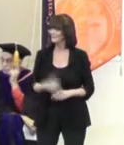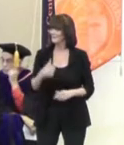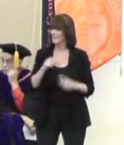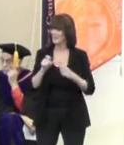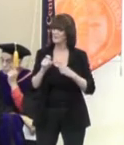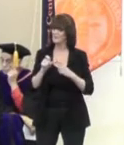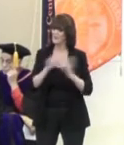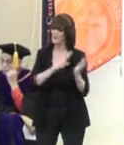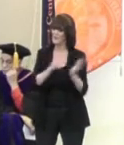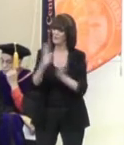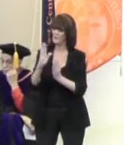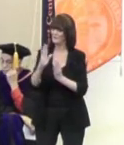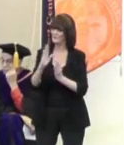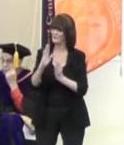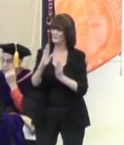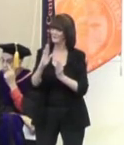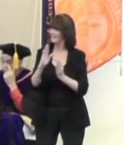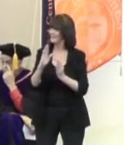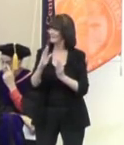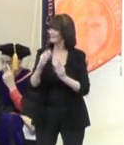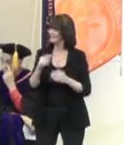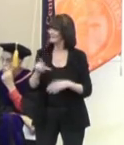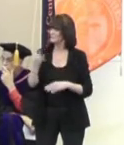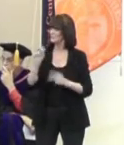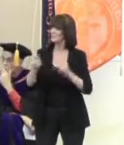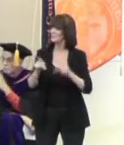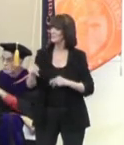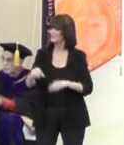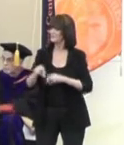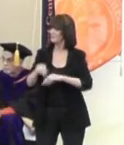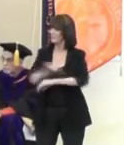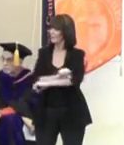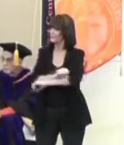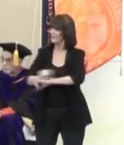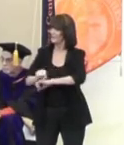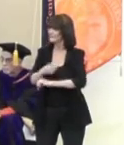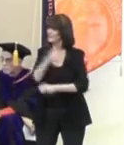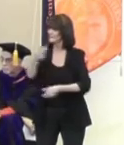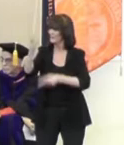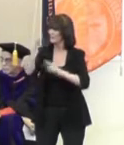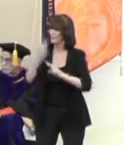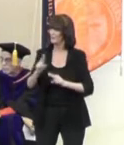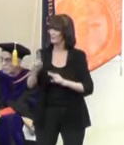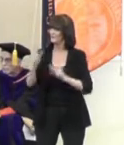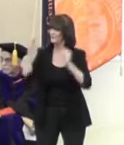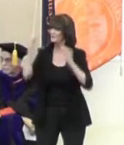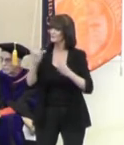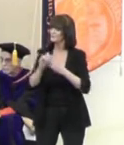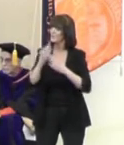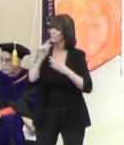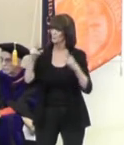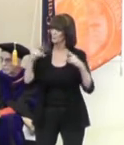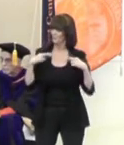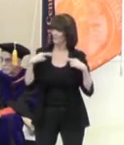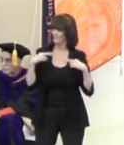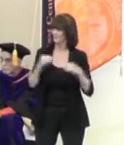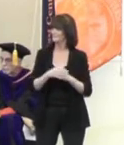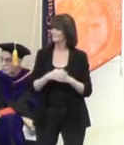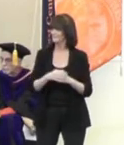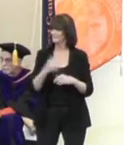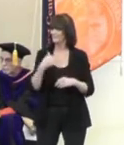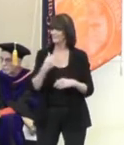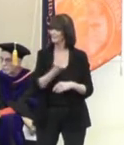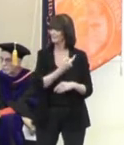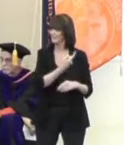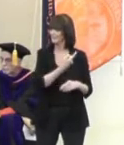down the hall, and I come up, and there's 20 people on the stage because they were honoring retiring teachers. And so I came